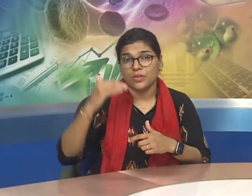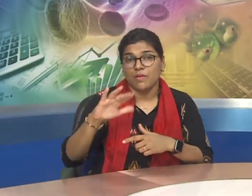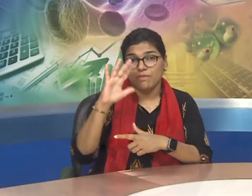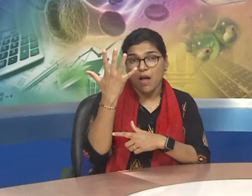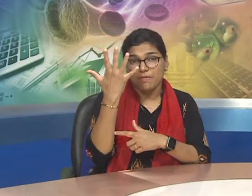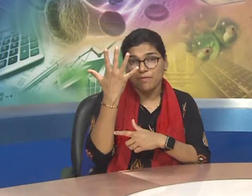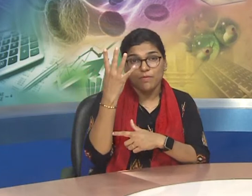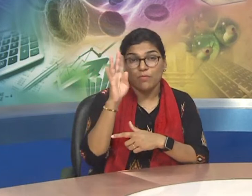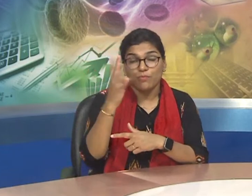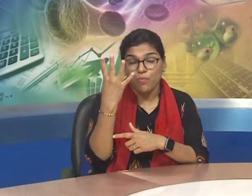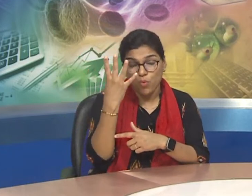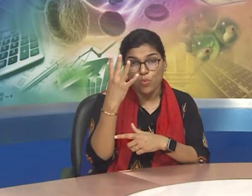Point number 4